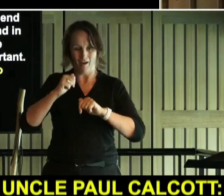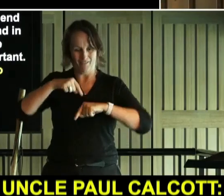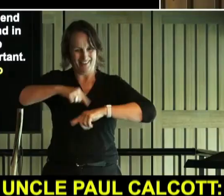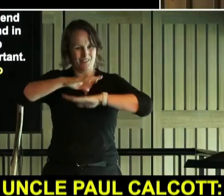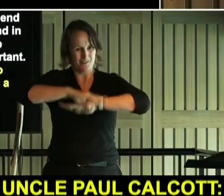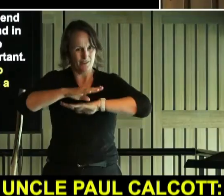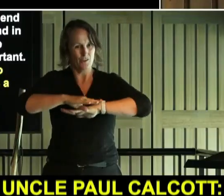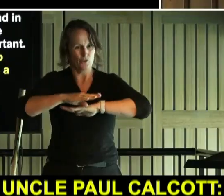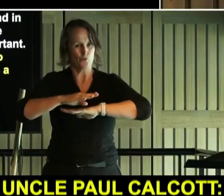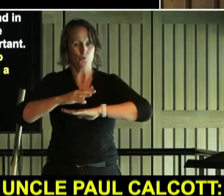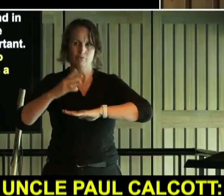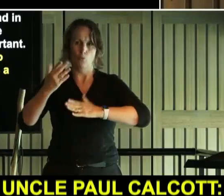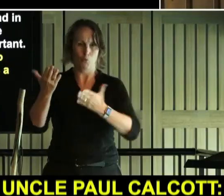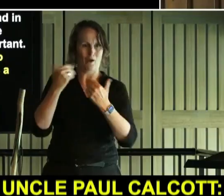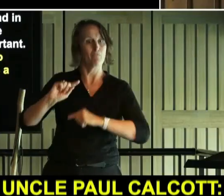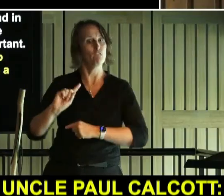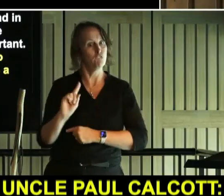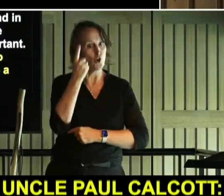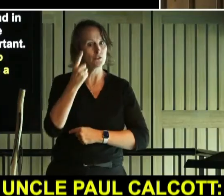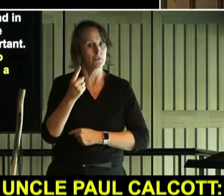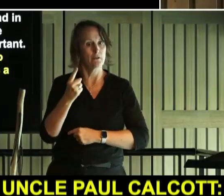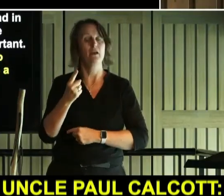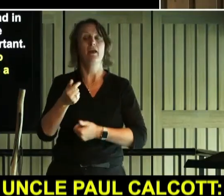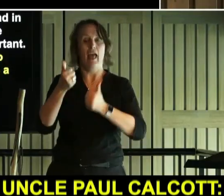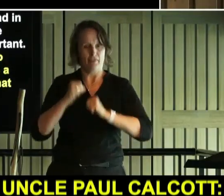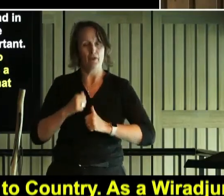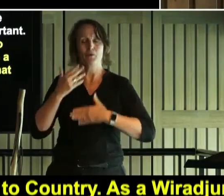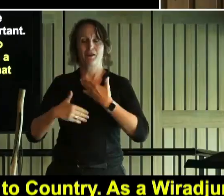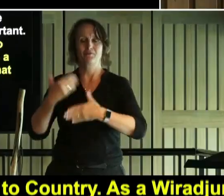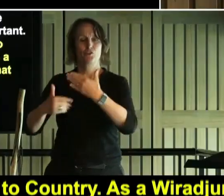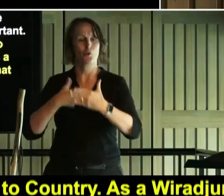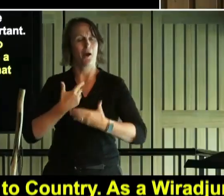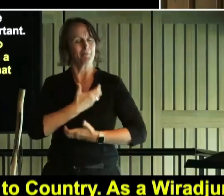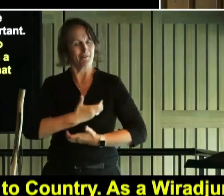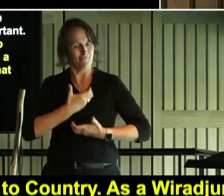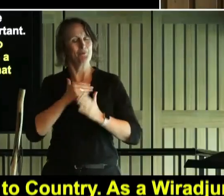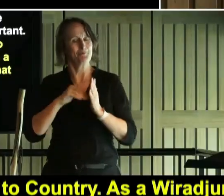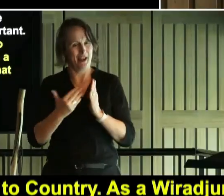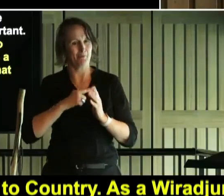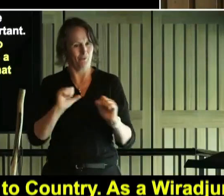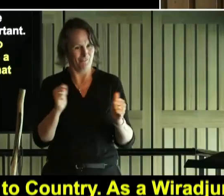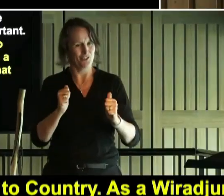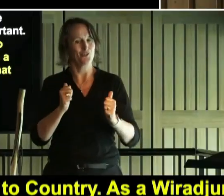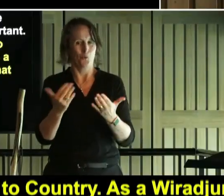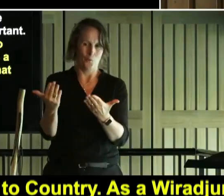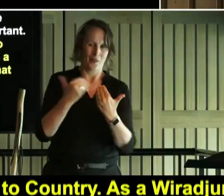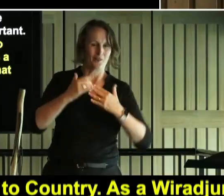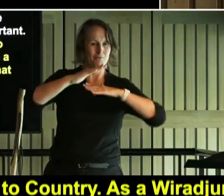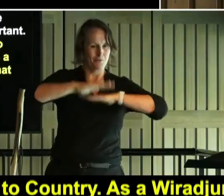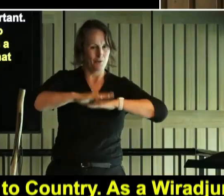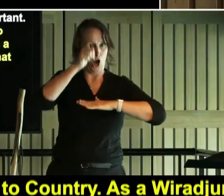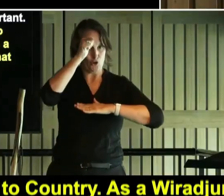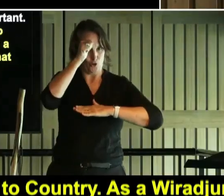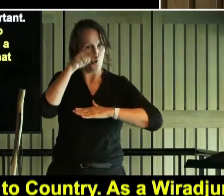before conducting business. So it means a lot to me, and I feel comfortable now to be able to have a yarn and conduct business with knowing the traditional owners have given us